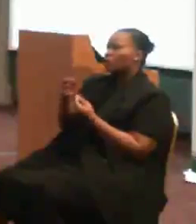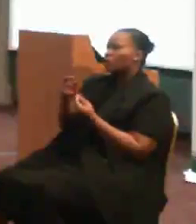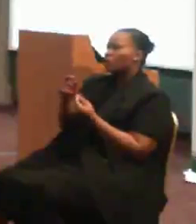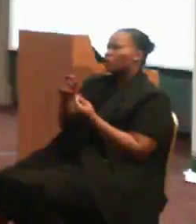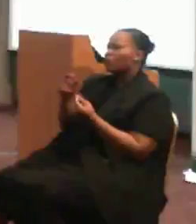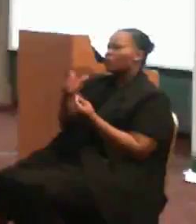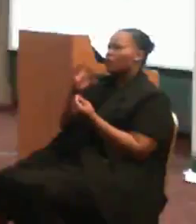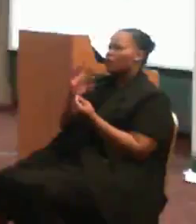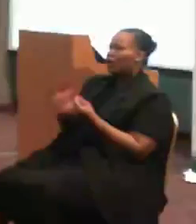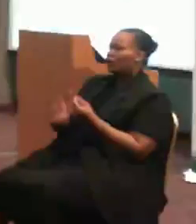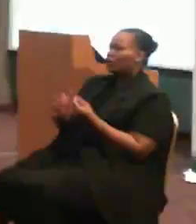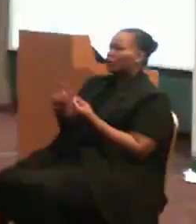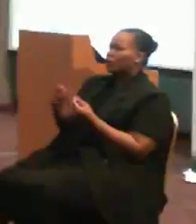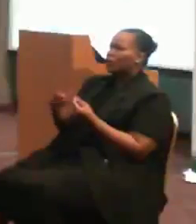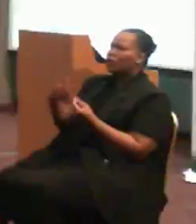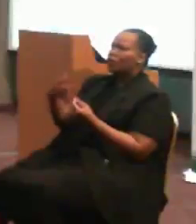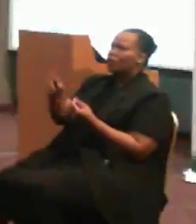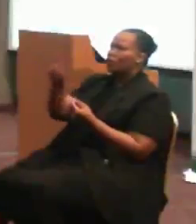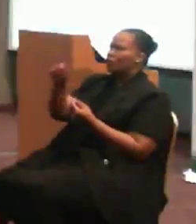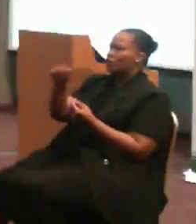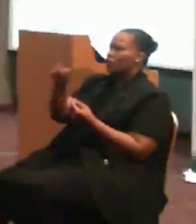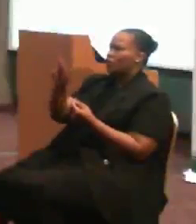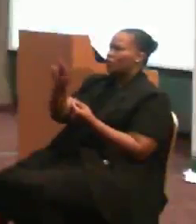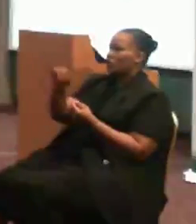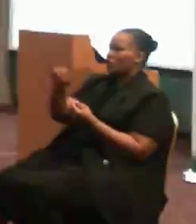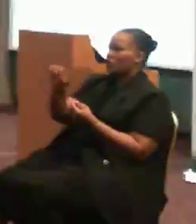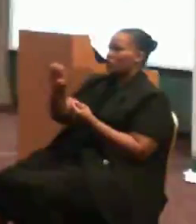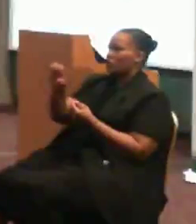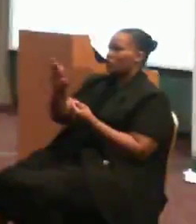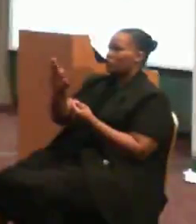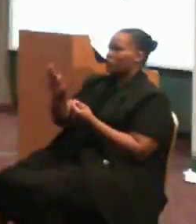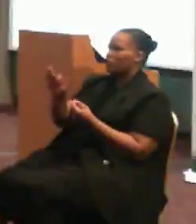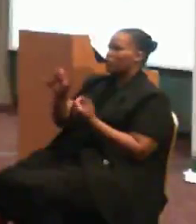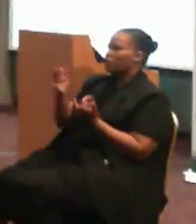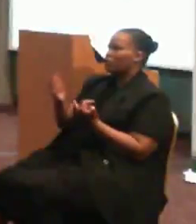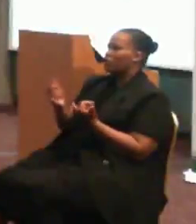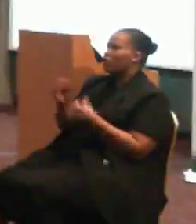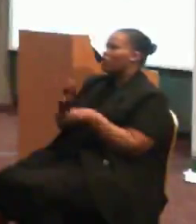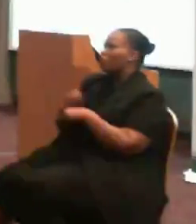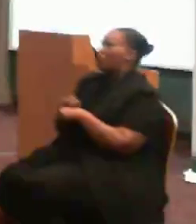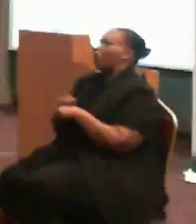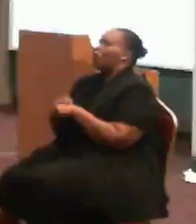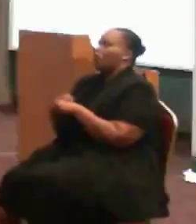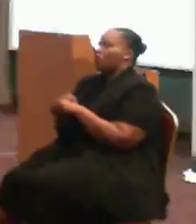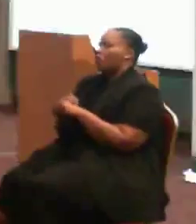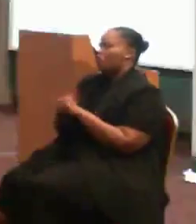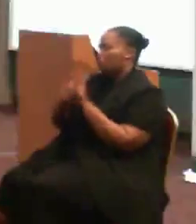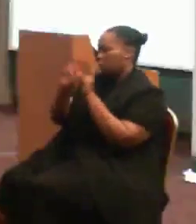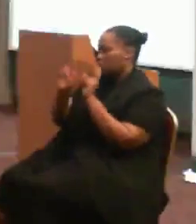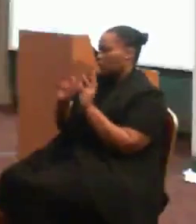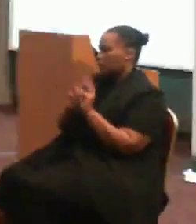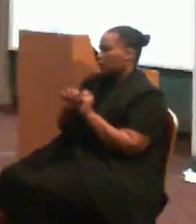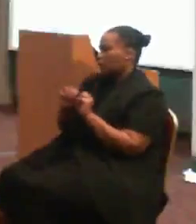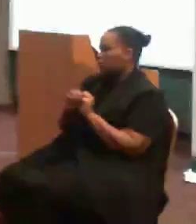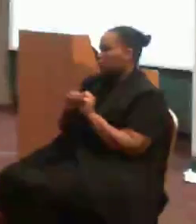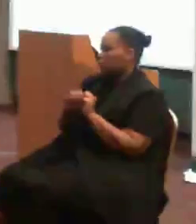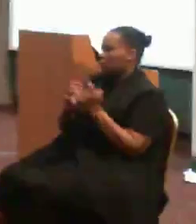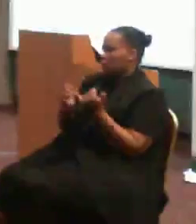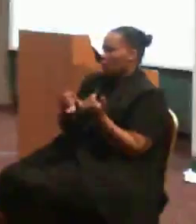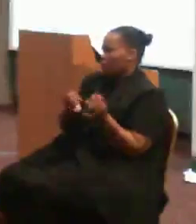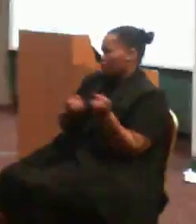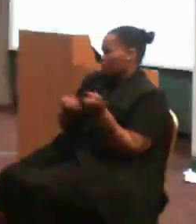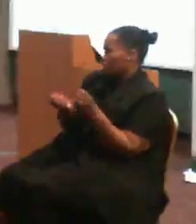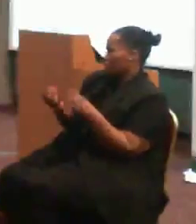you moving the problem of managing ESCOM onto the poor